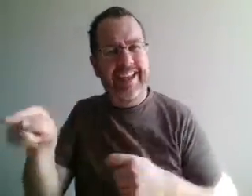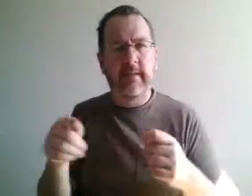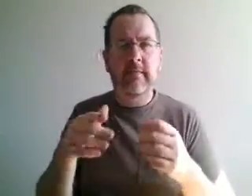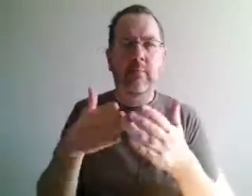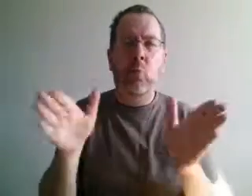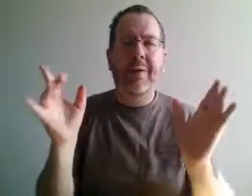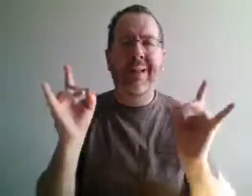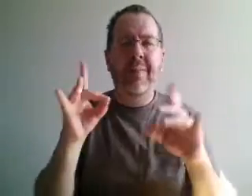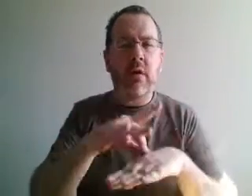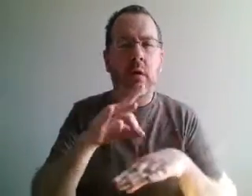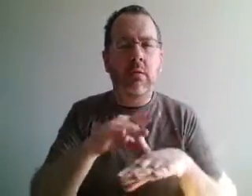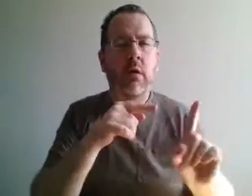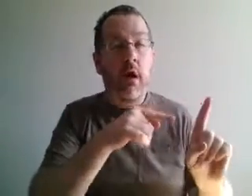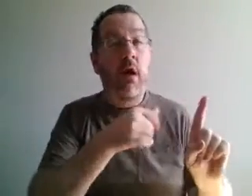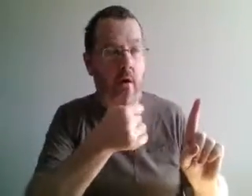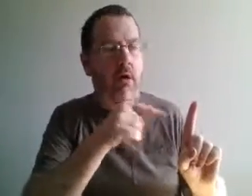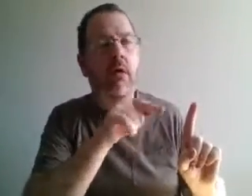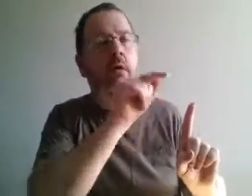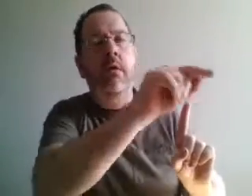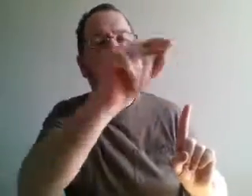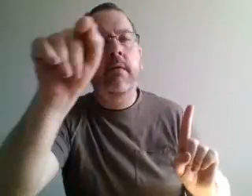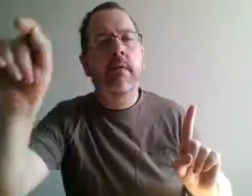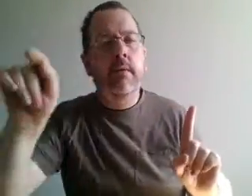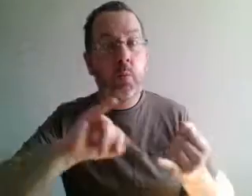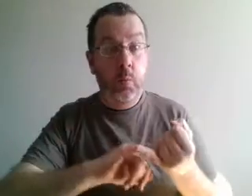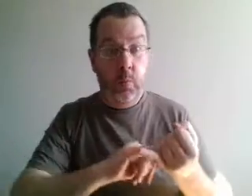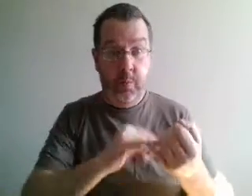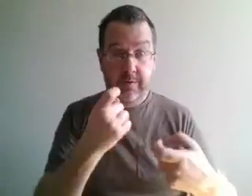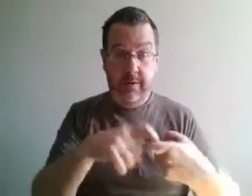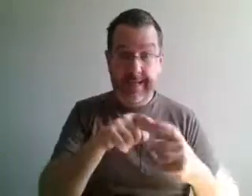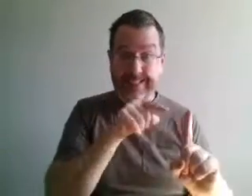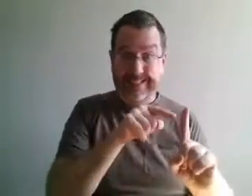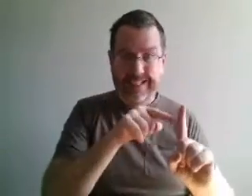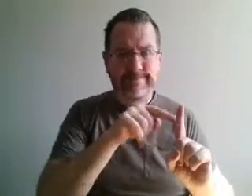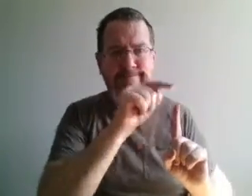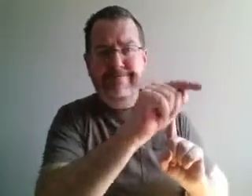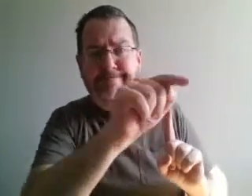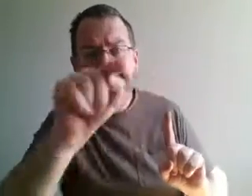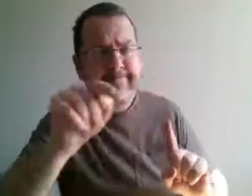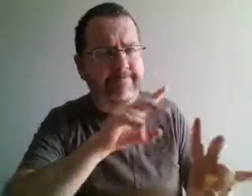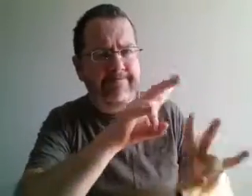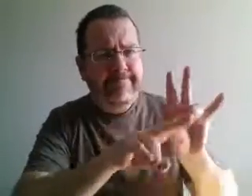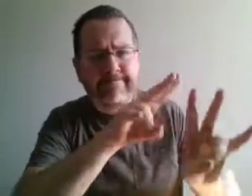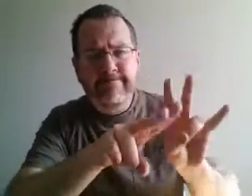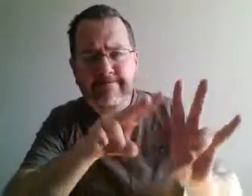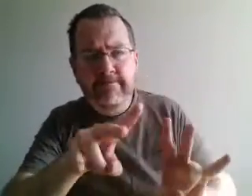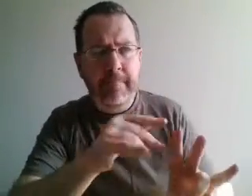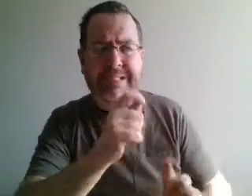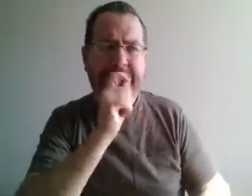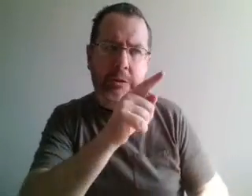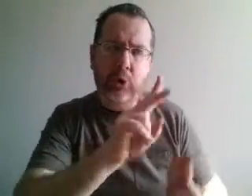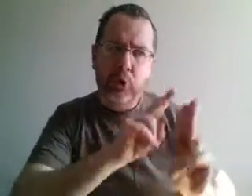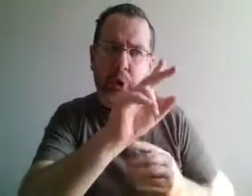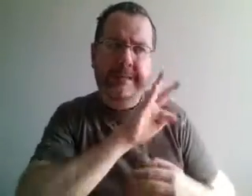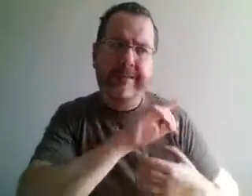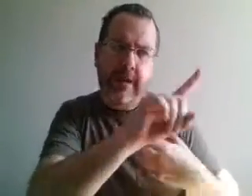and advising all of them to practice restricted movement or self-isolating depending on the case. And one of the positive things that has